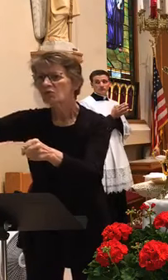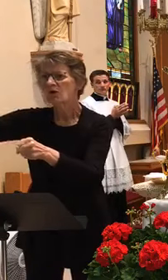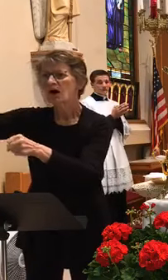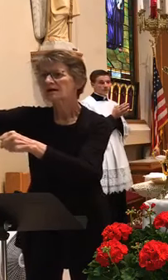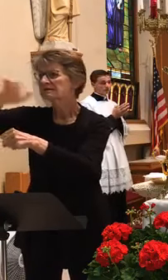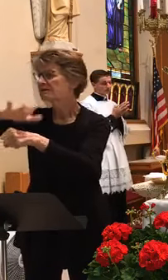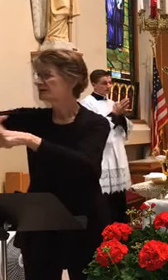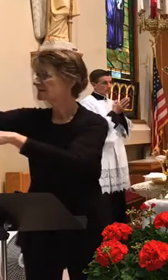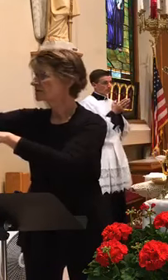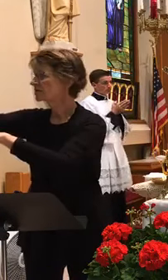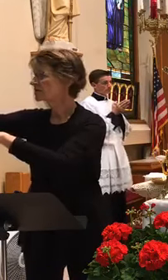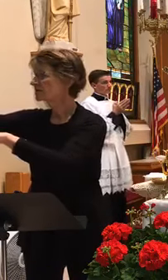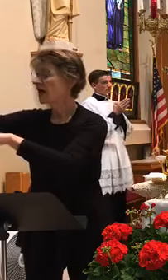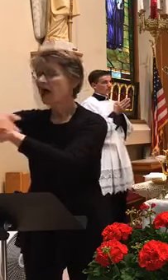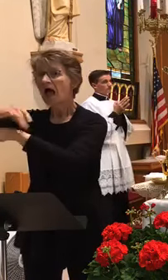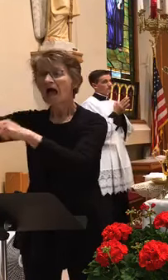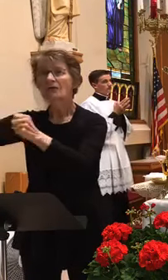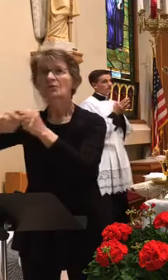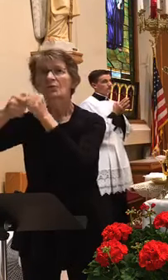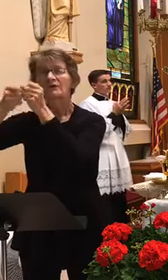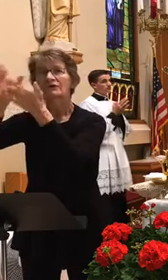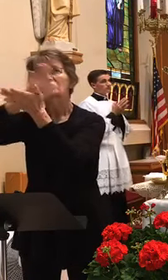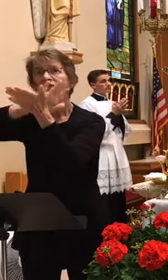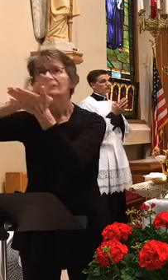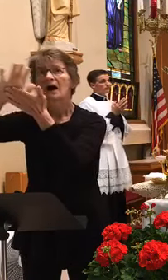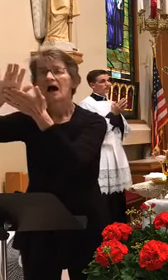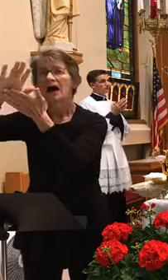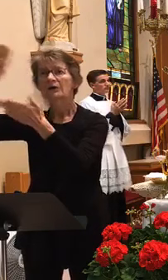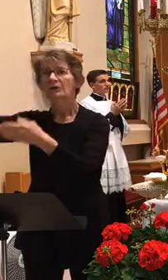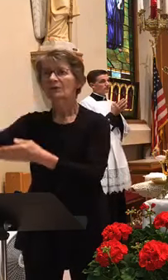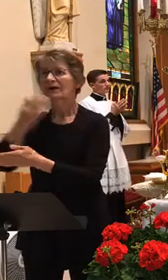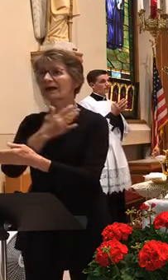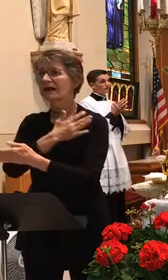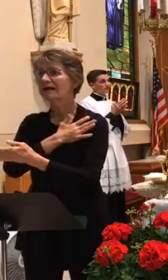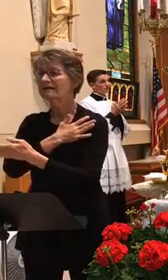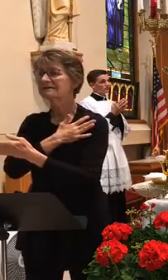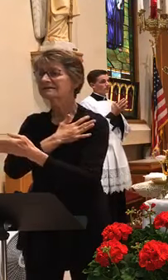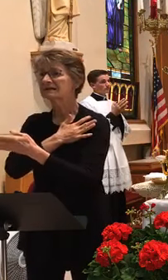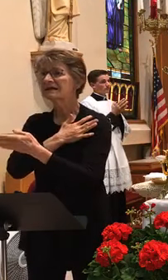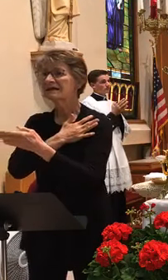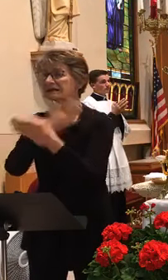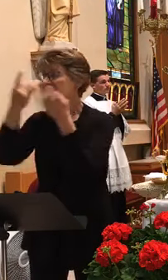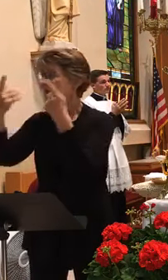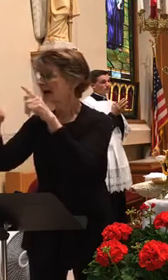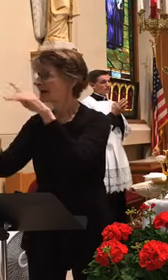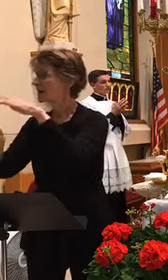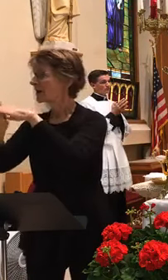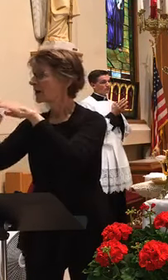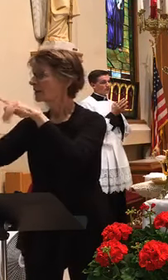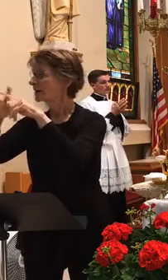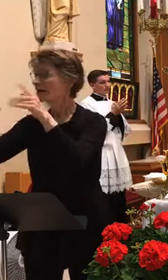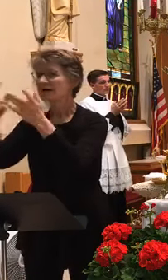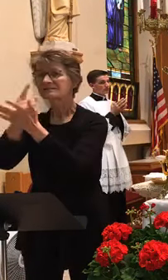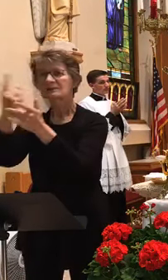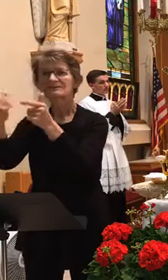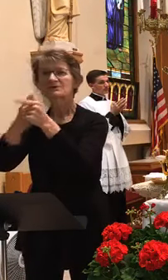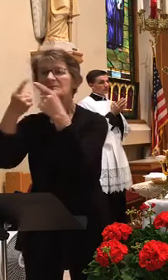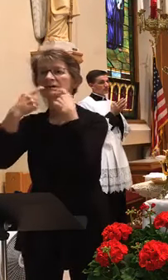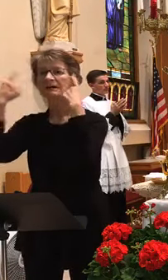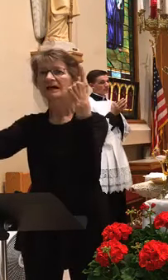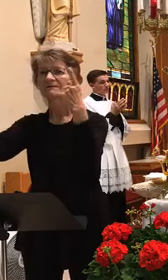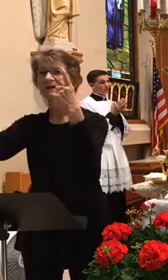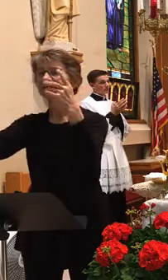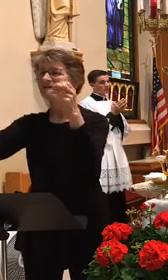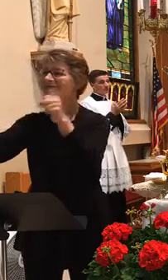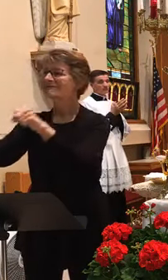earth, and with the divine grace that was at work when the gospel was first proclaimed, fill now